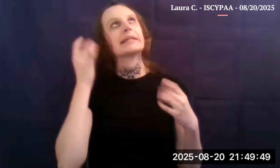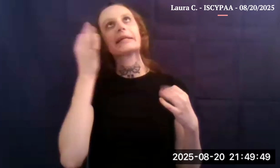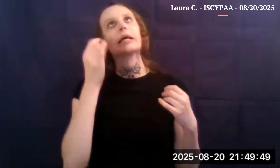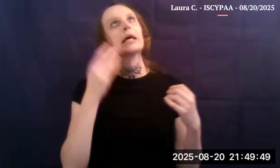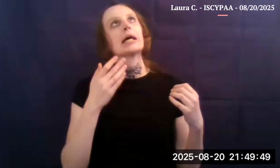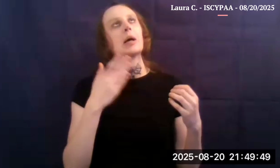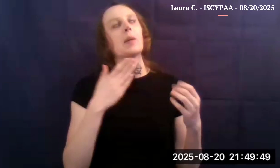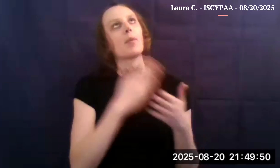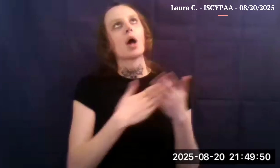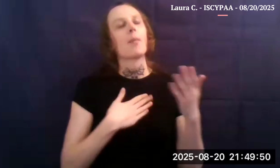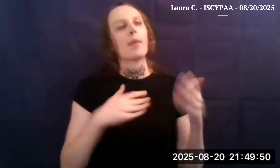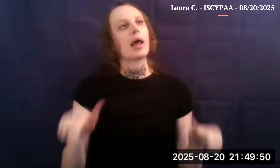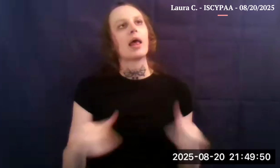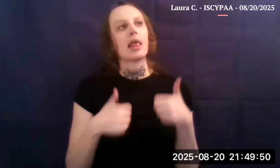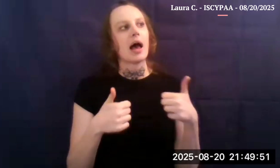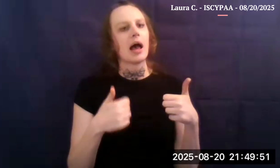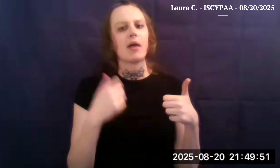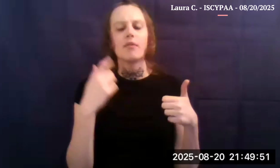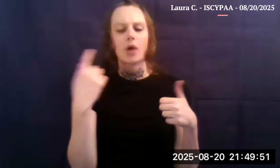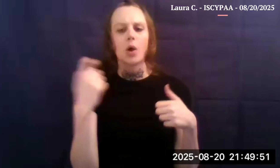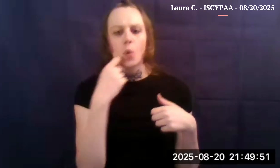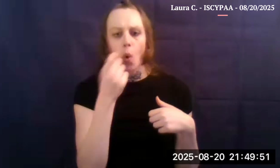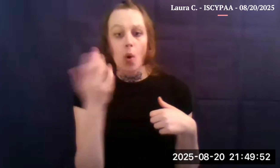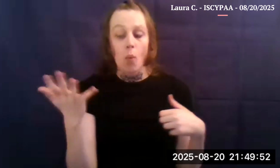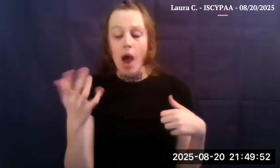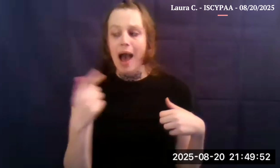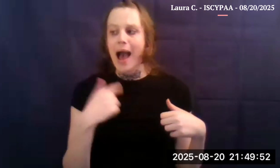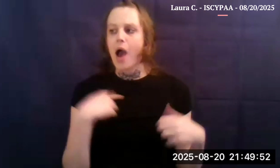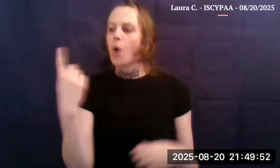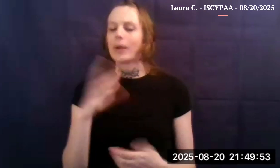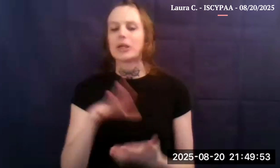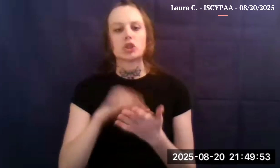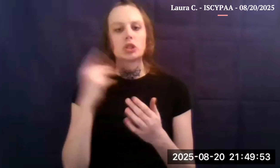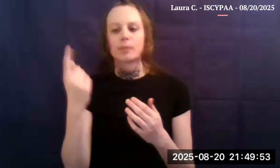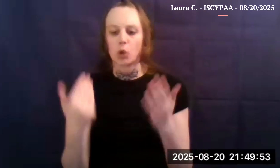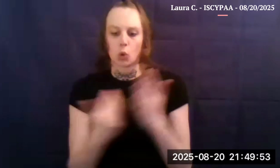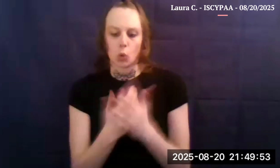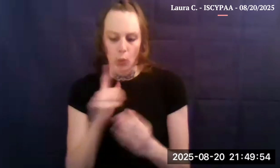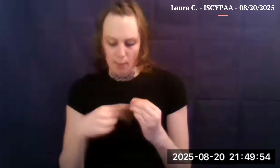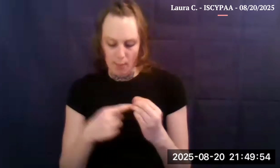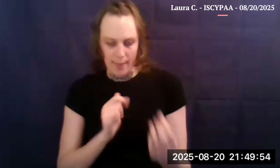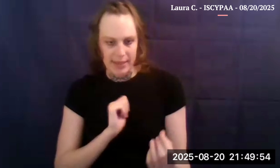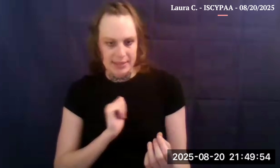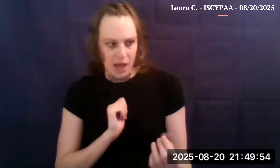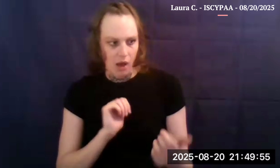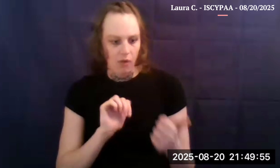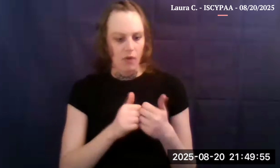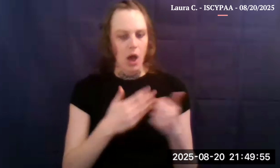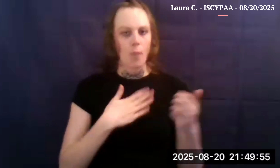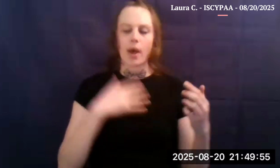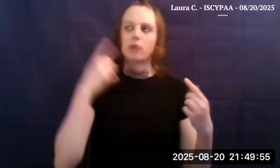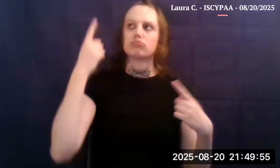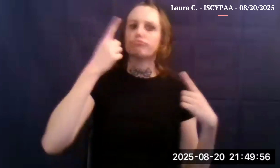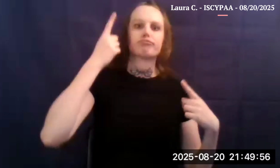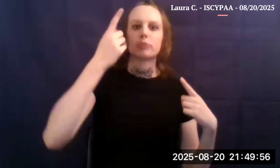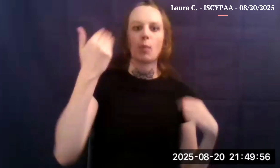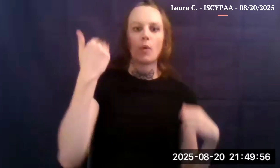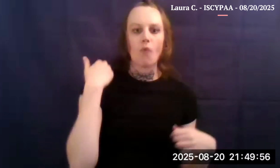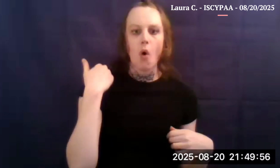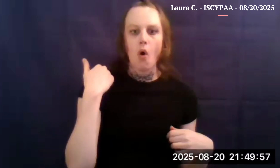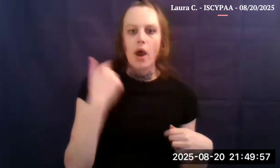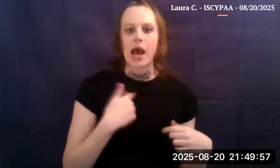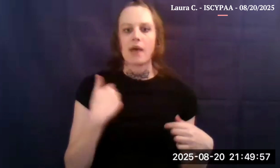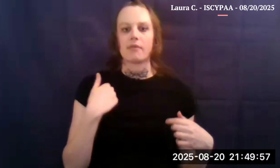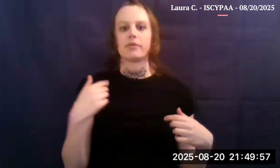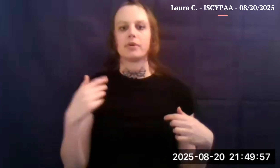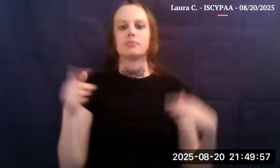because I learned something new about myself and my addiction and how my thinking worked. And I just get these little light bulbs,